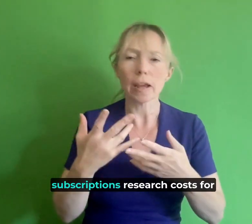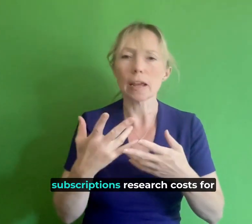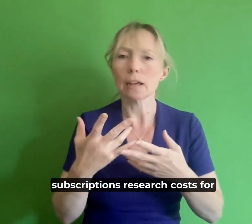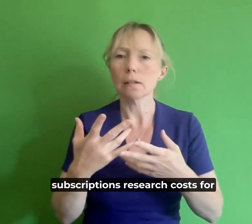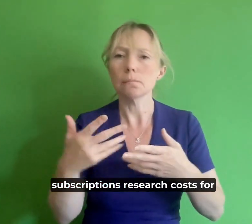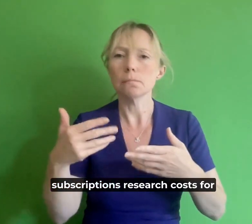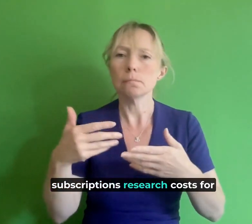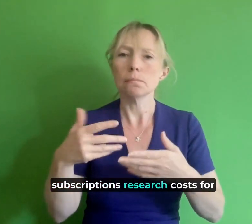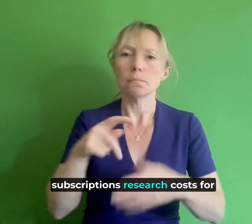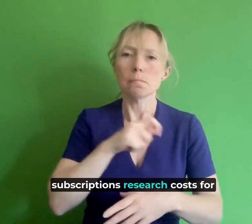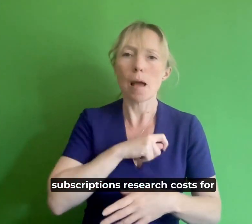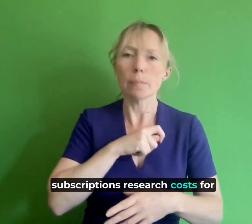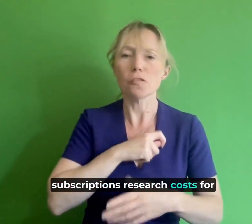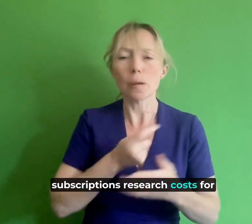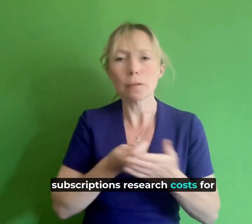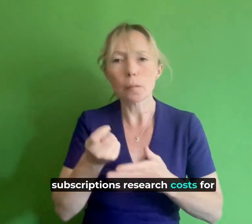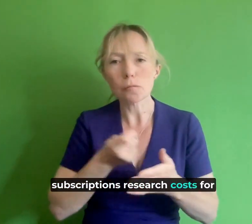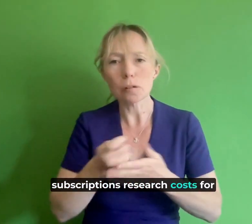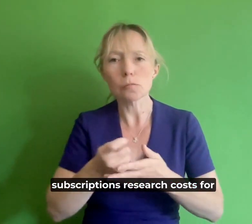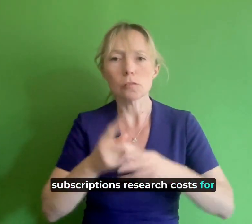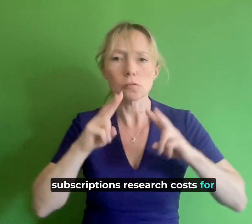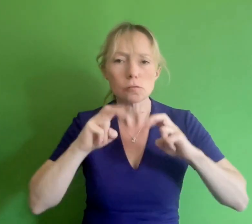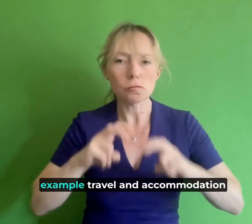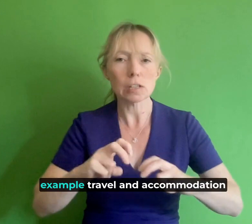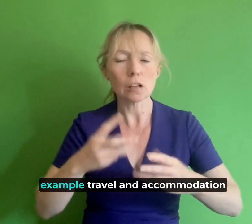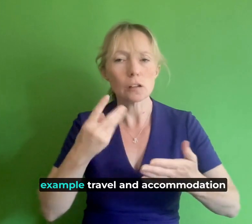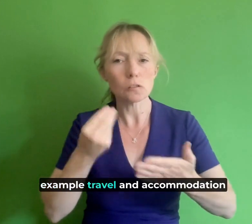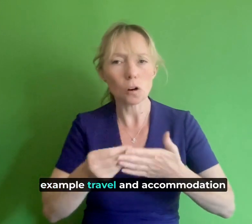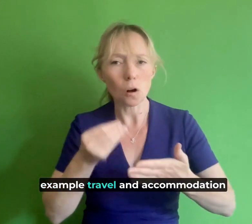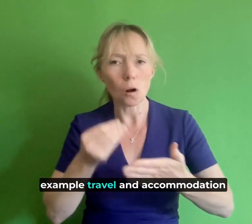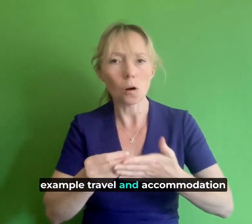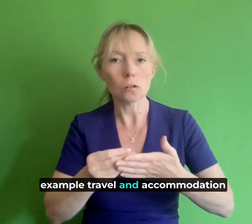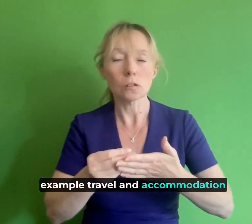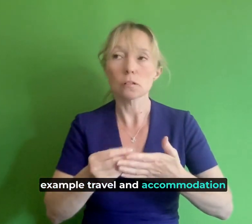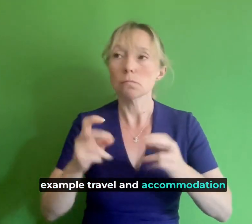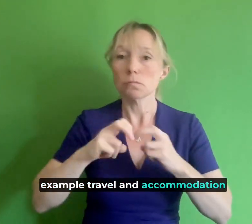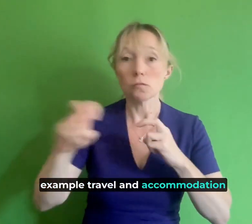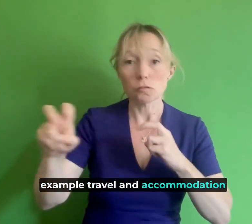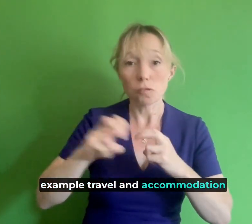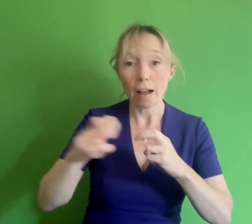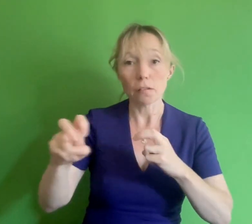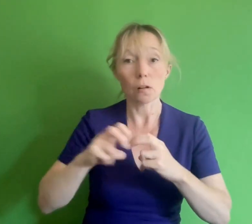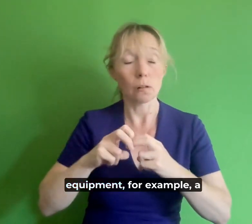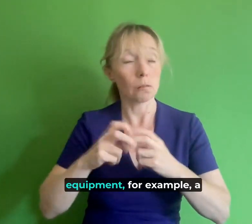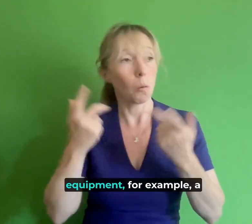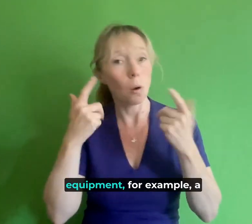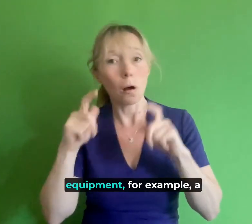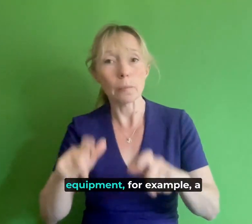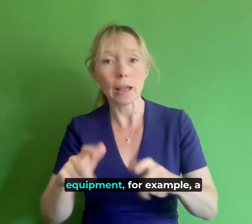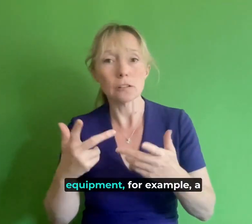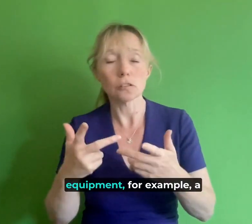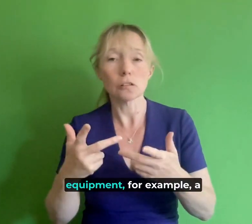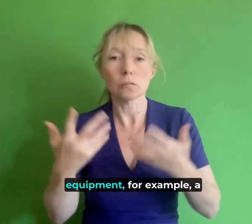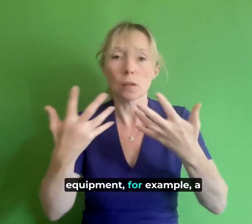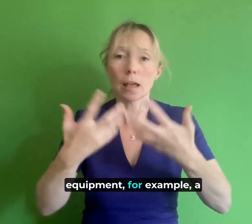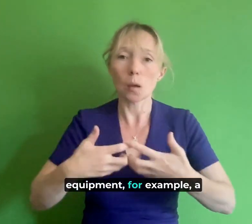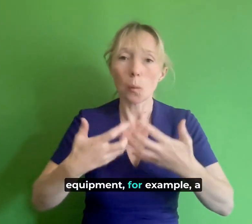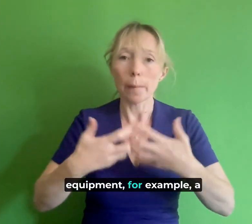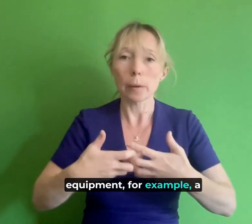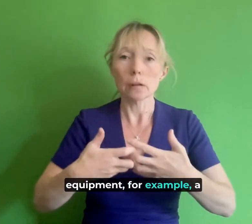subscriptions, research costs for, e.g., travel and accommodation, equipment for, e.g.,